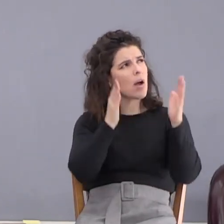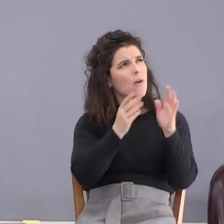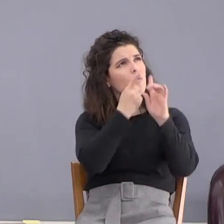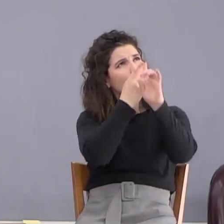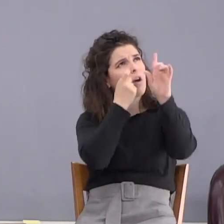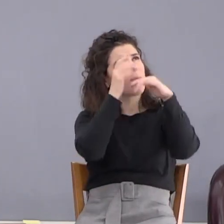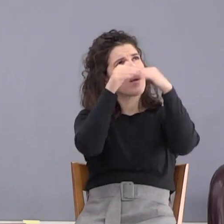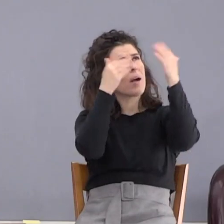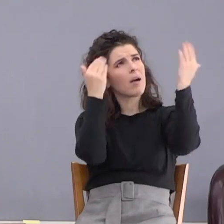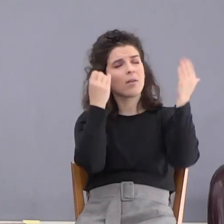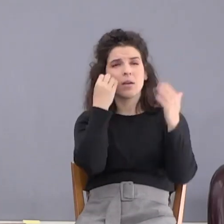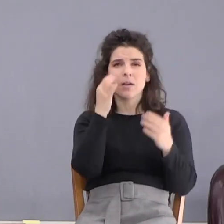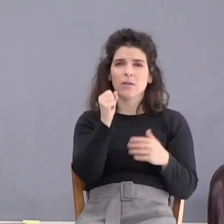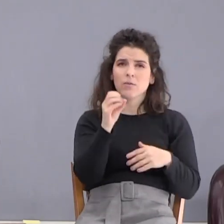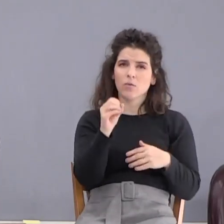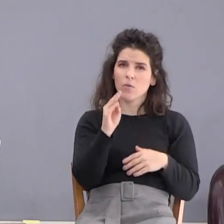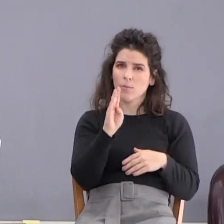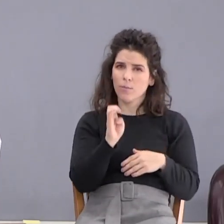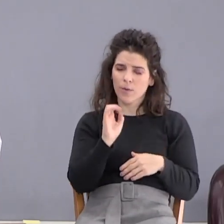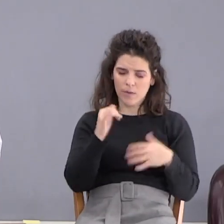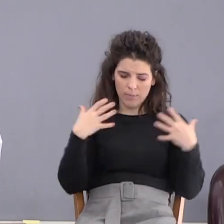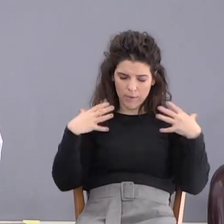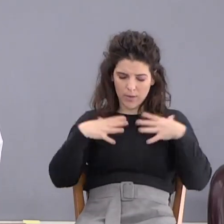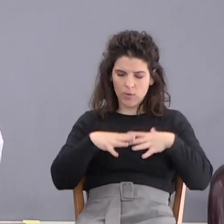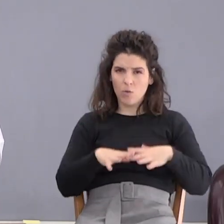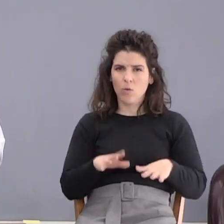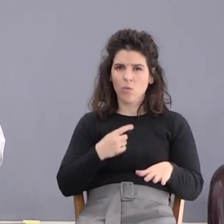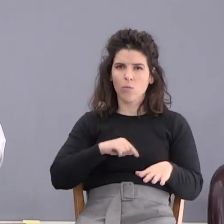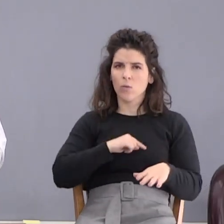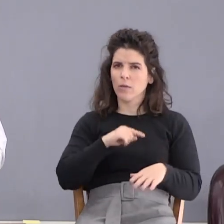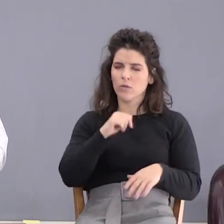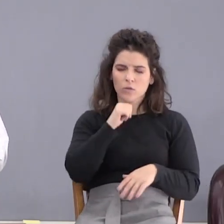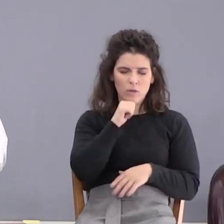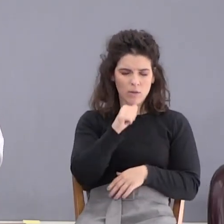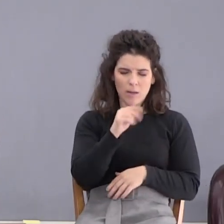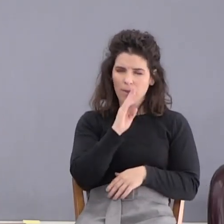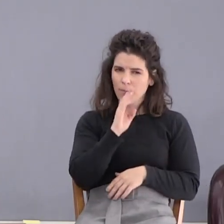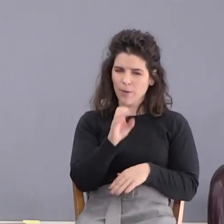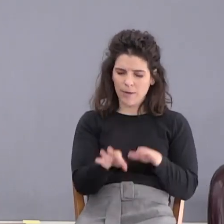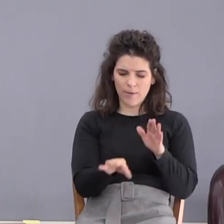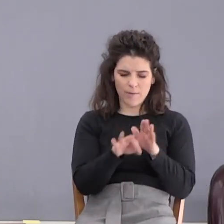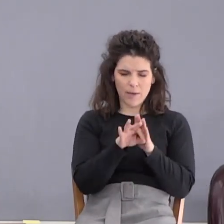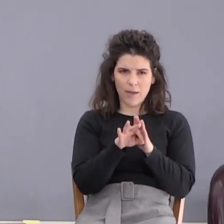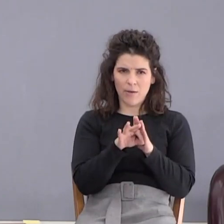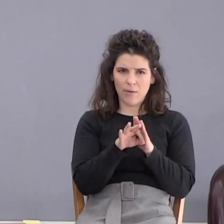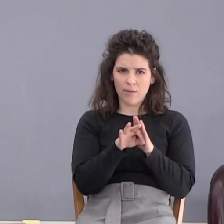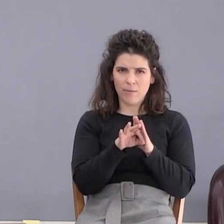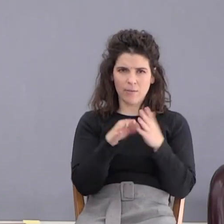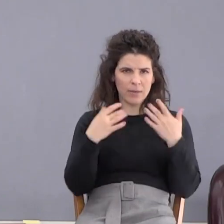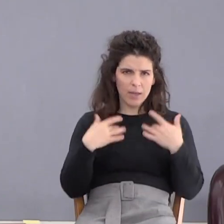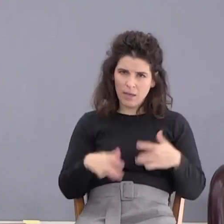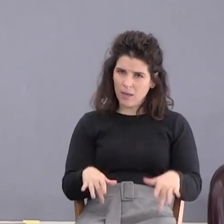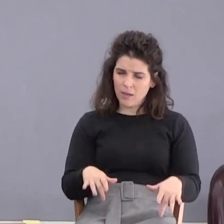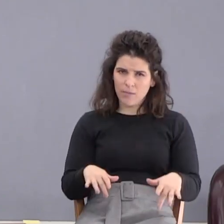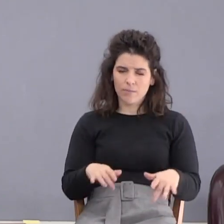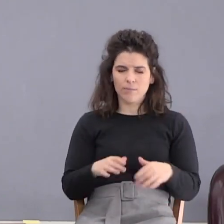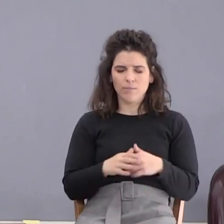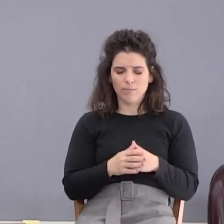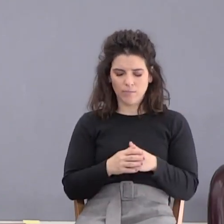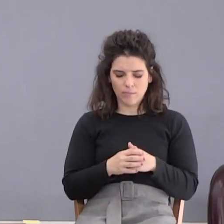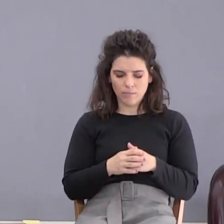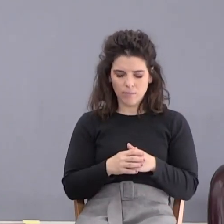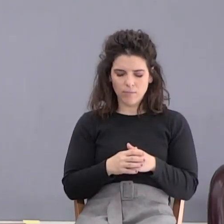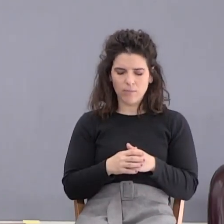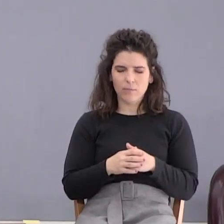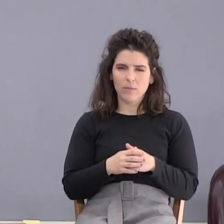heaven. If so be that being clothed, we shall not be found what? Naked."